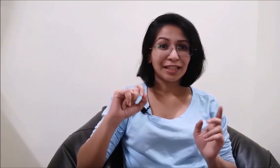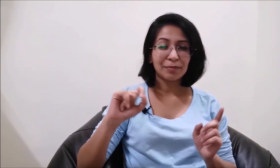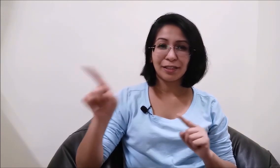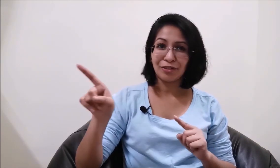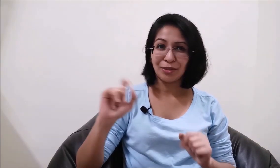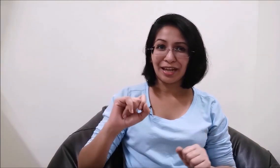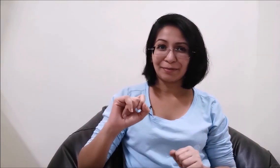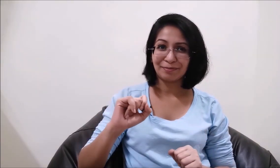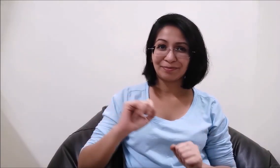Let's play the video again.